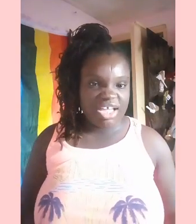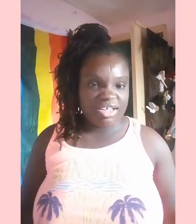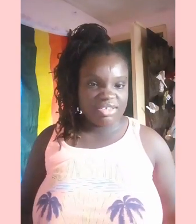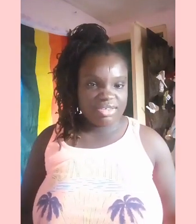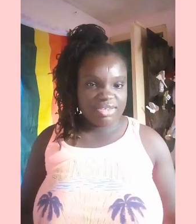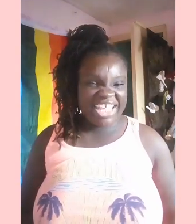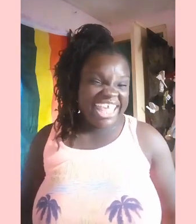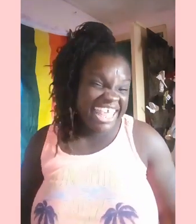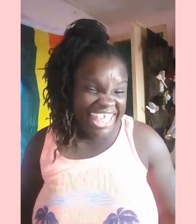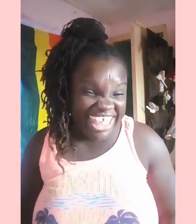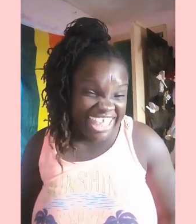can't.